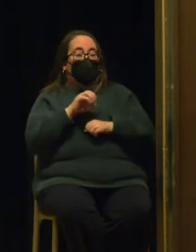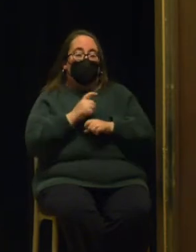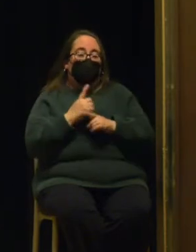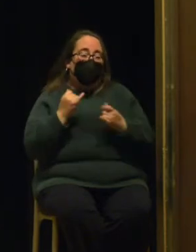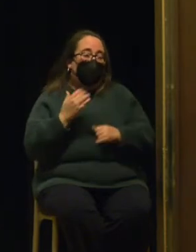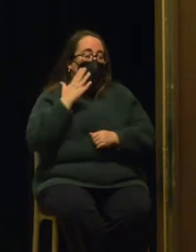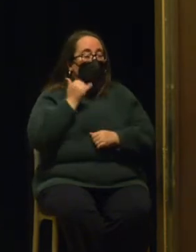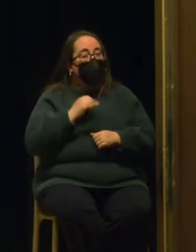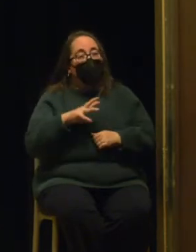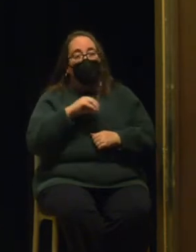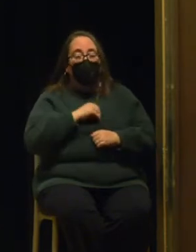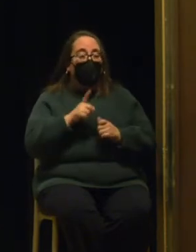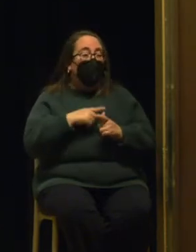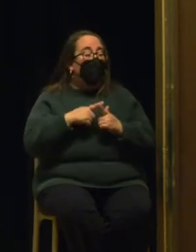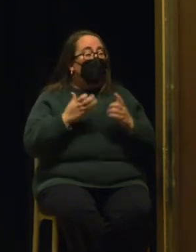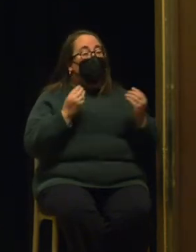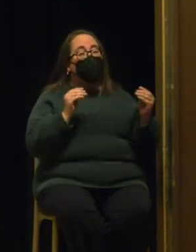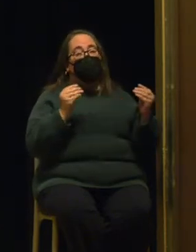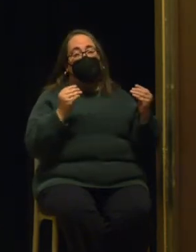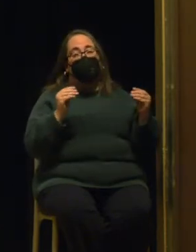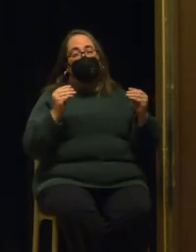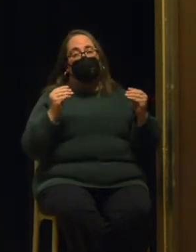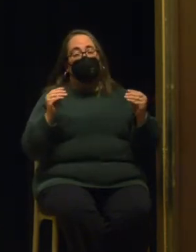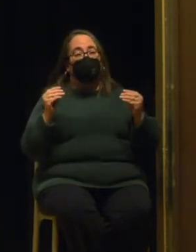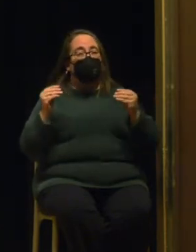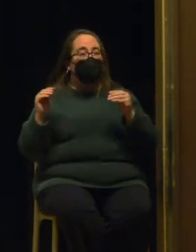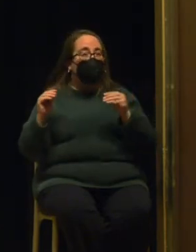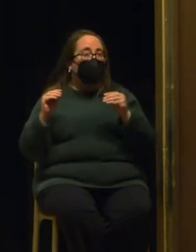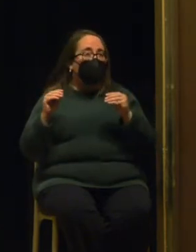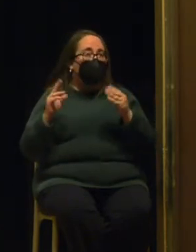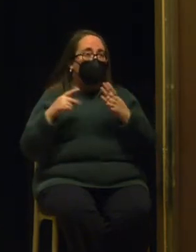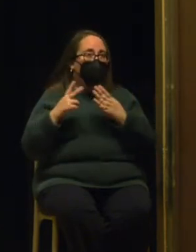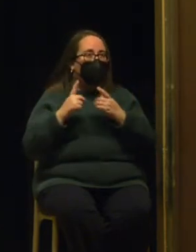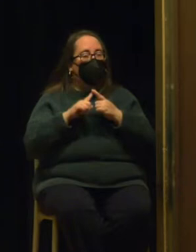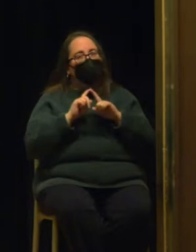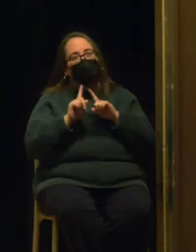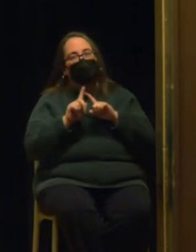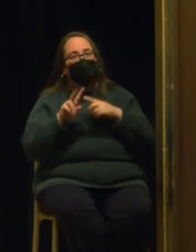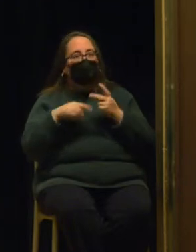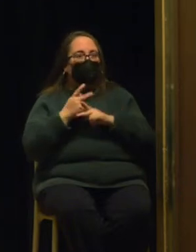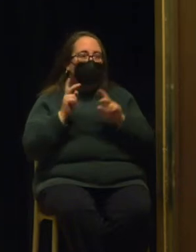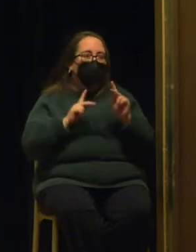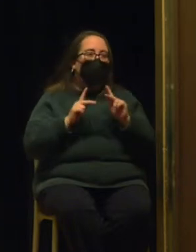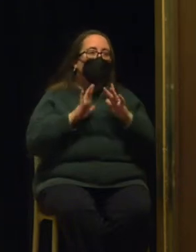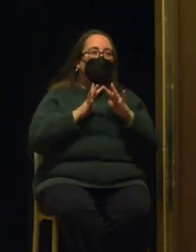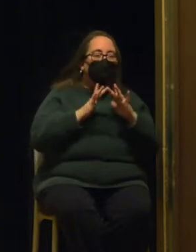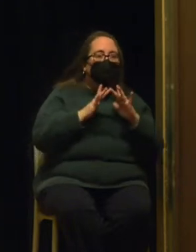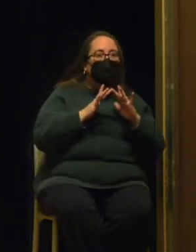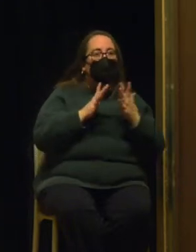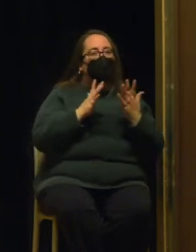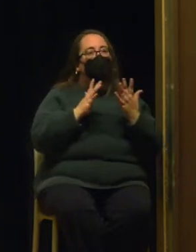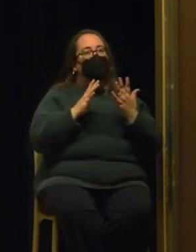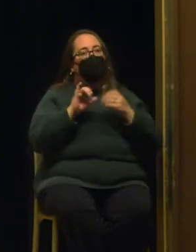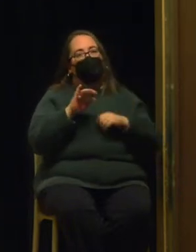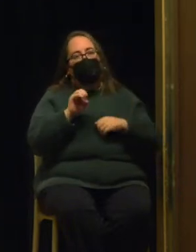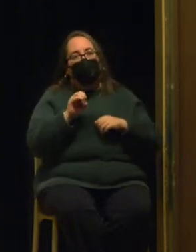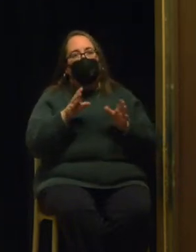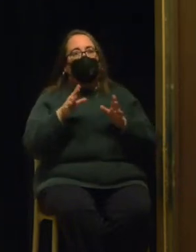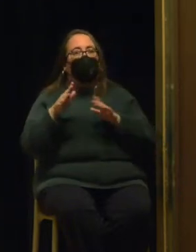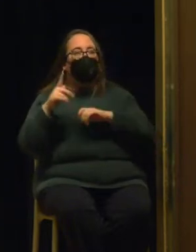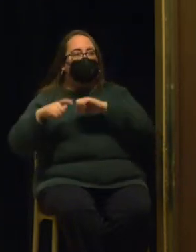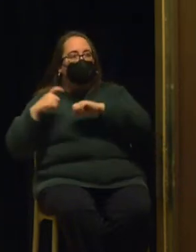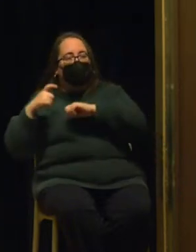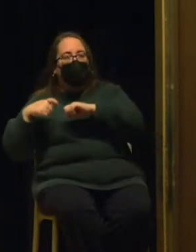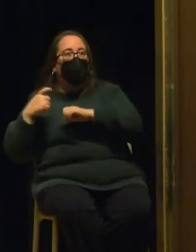you can own it and you can sell that programming to all kind of people. Yeah. Digital, cable,